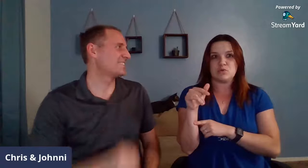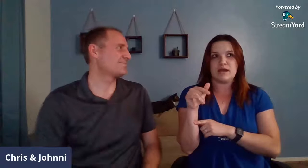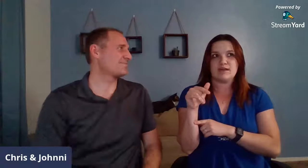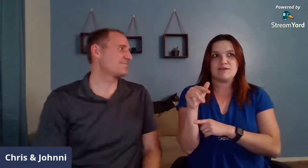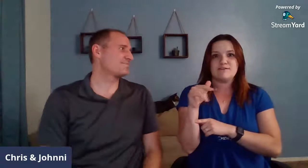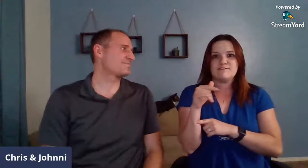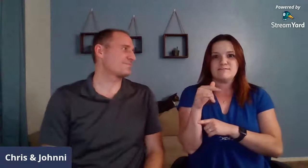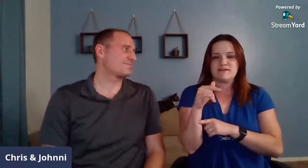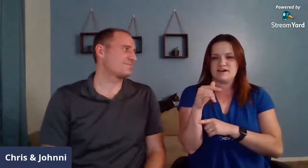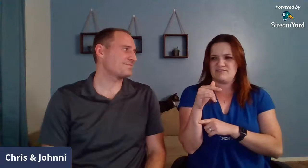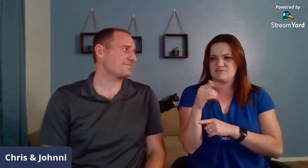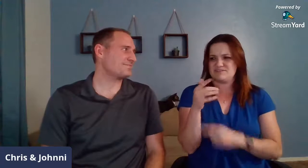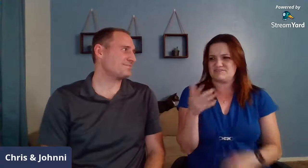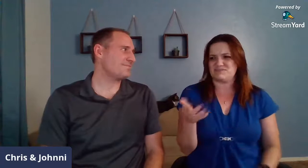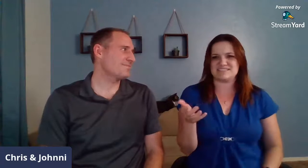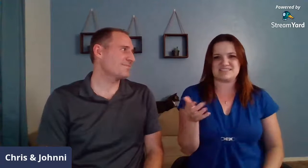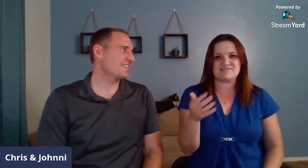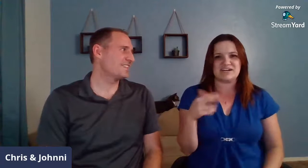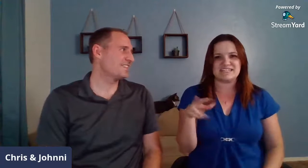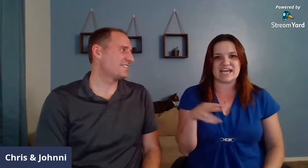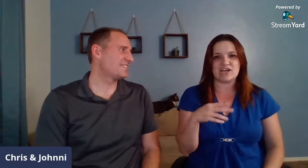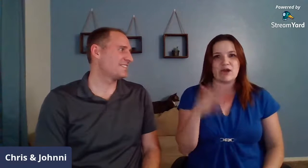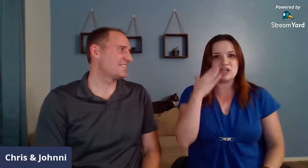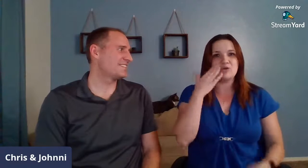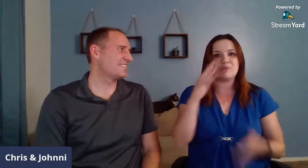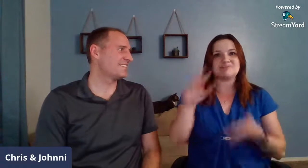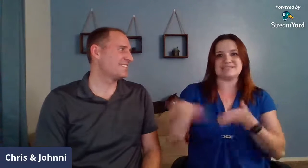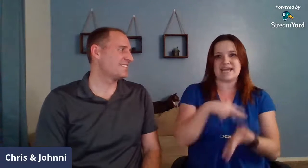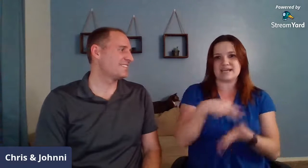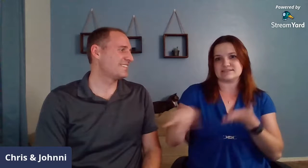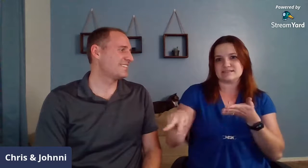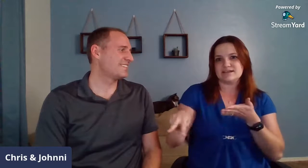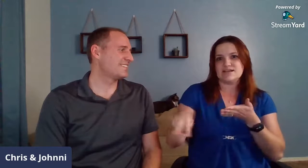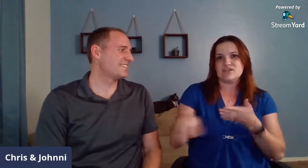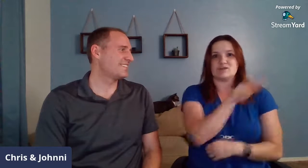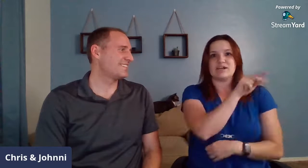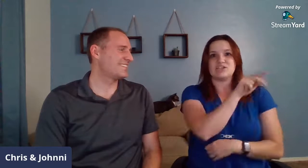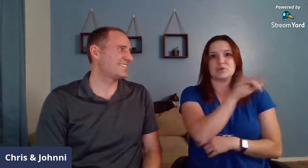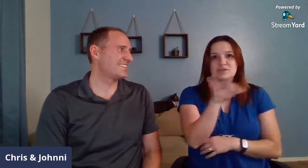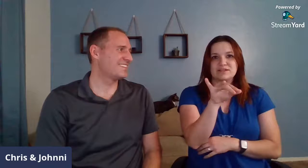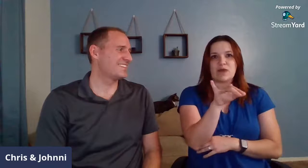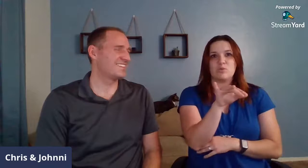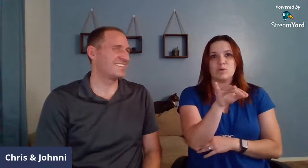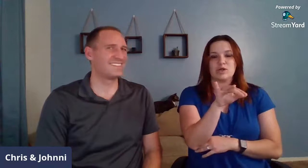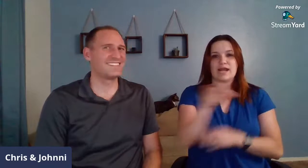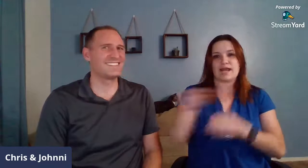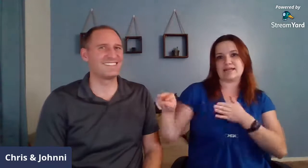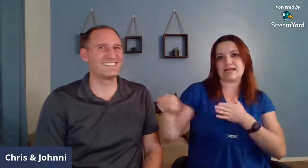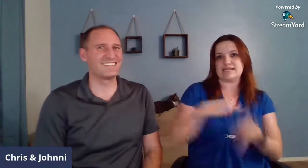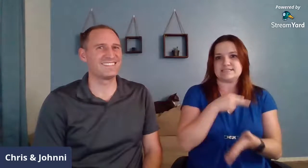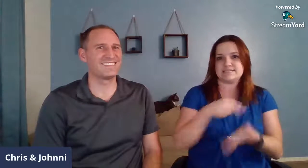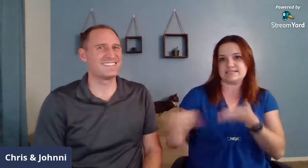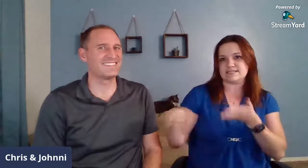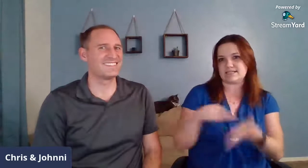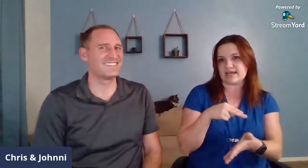what was it? What does he say? Fandango. I know that was a dance, so I interpreted that word and then I did the